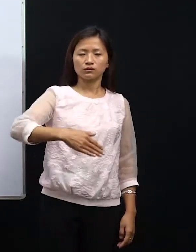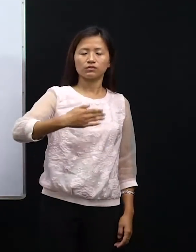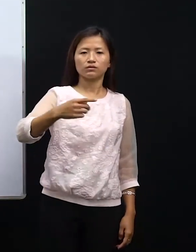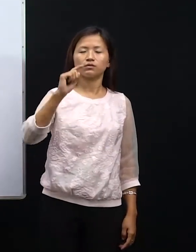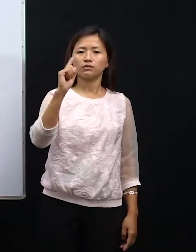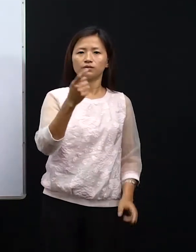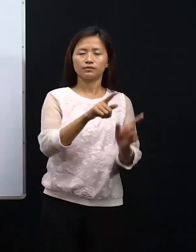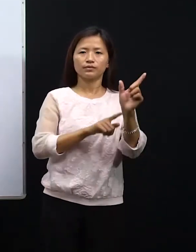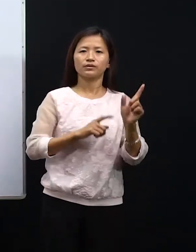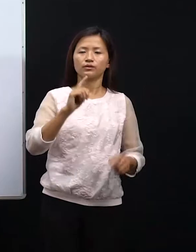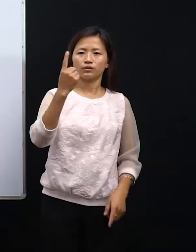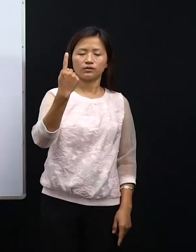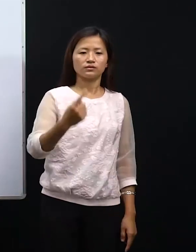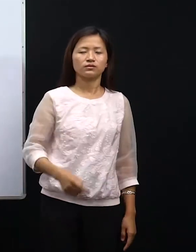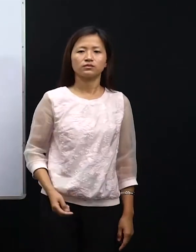But before that, let me write